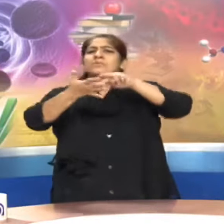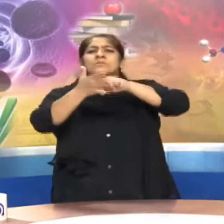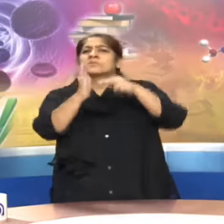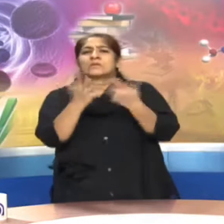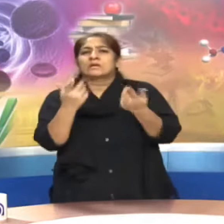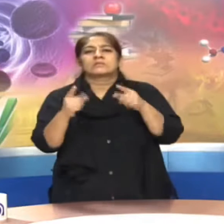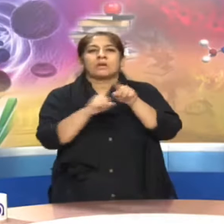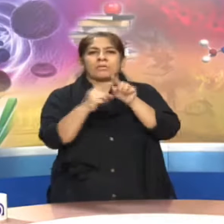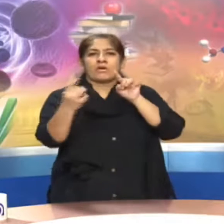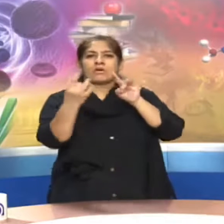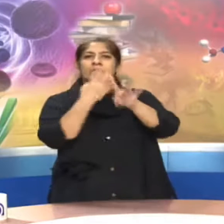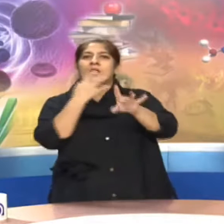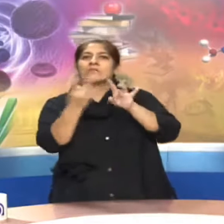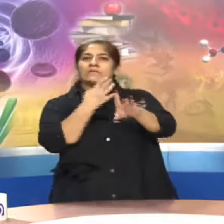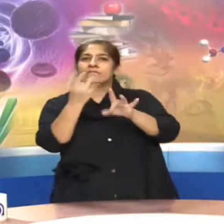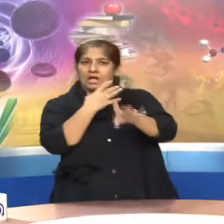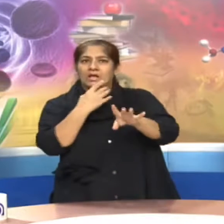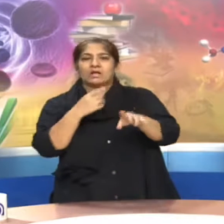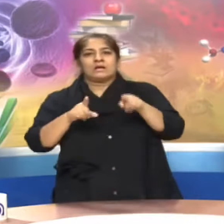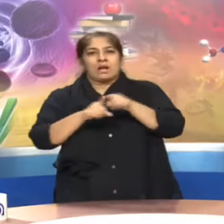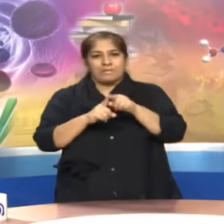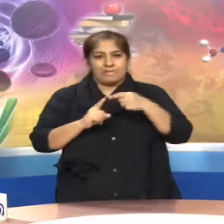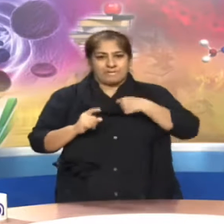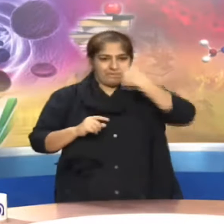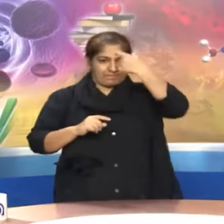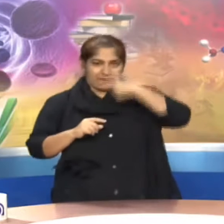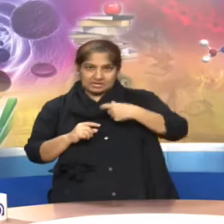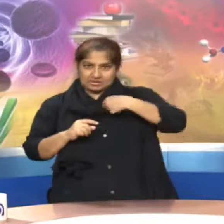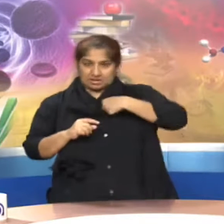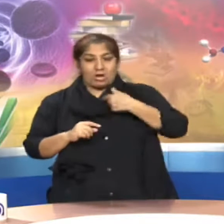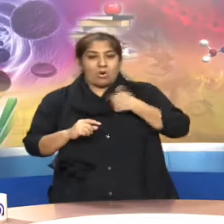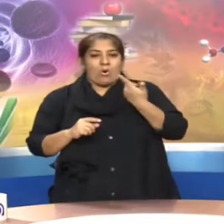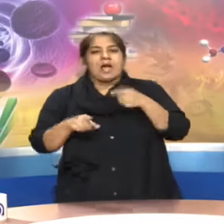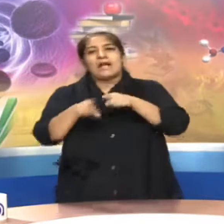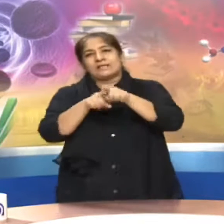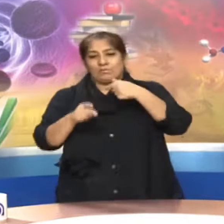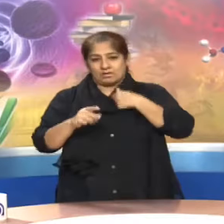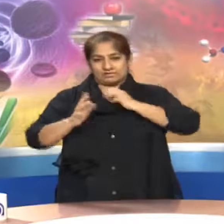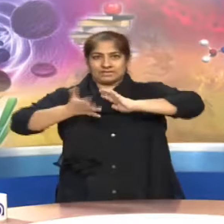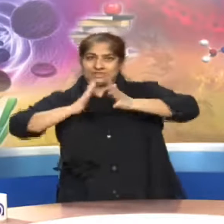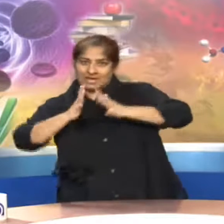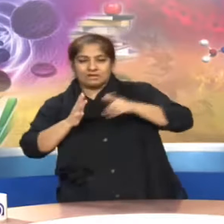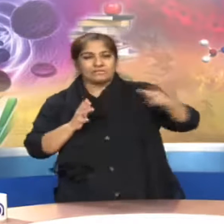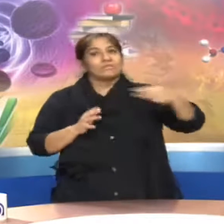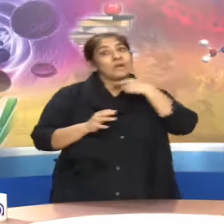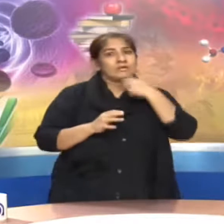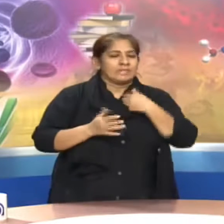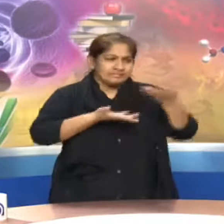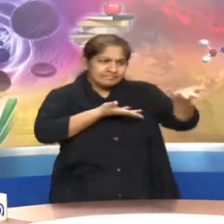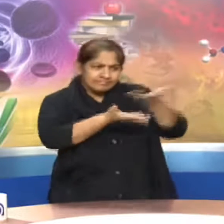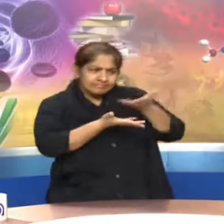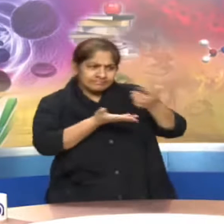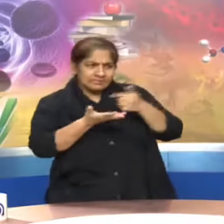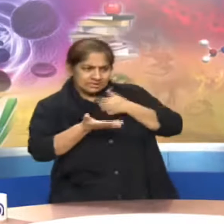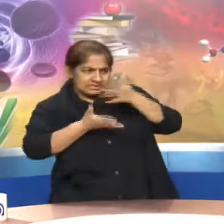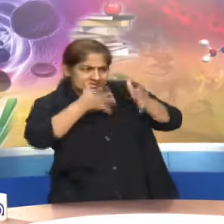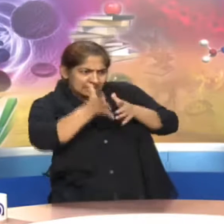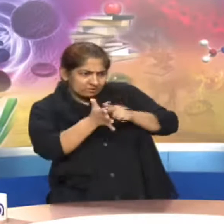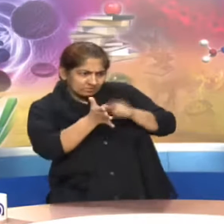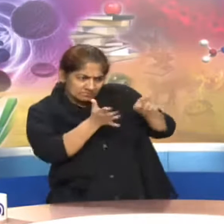The fourth point says about the proper feedback. For example, I am a person, I am signing, and there is a proper